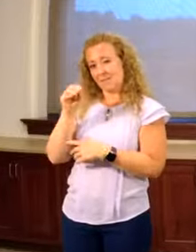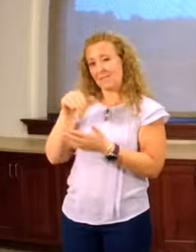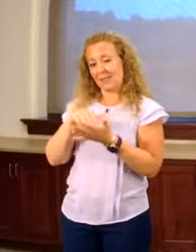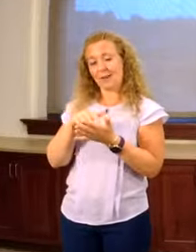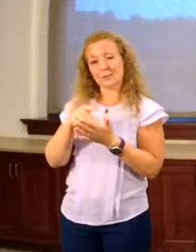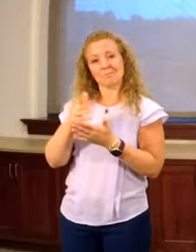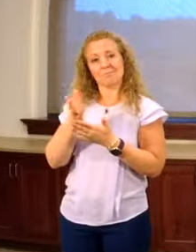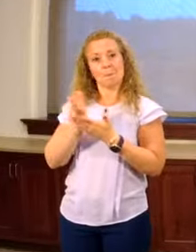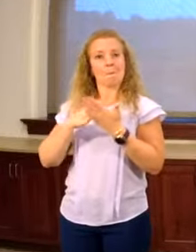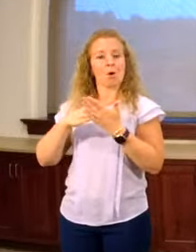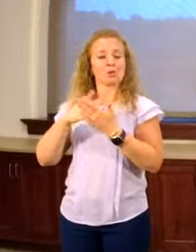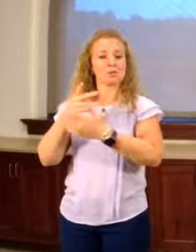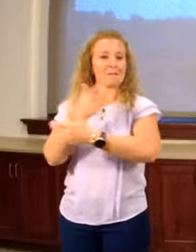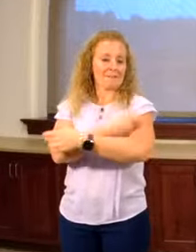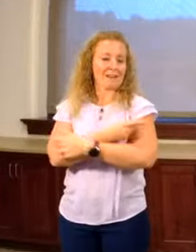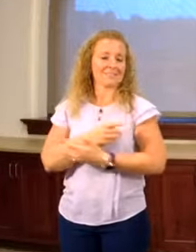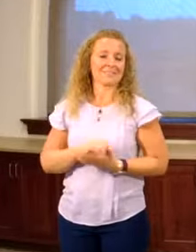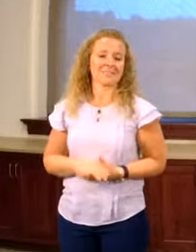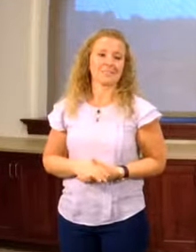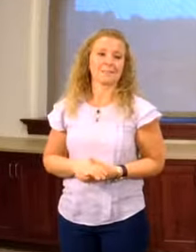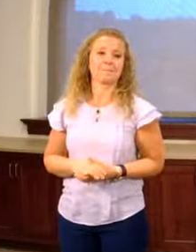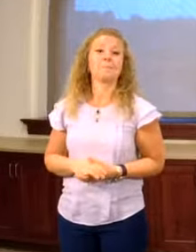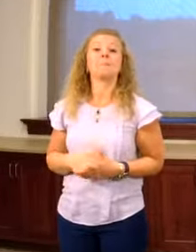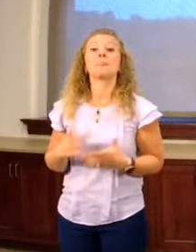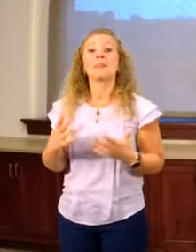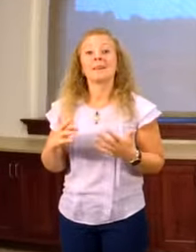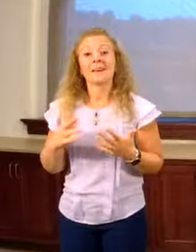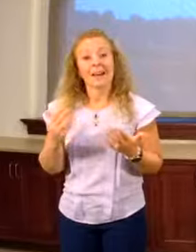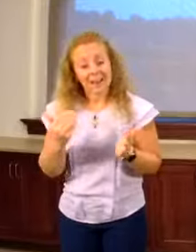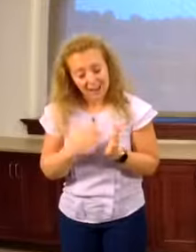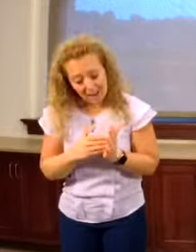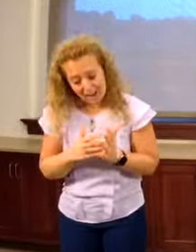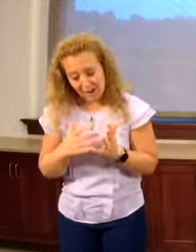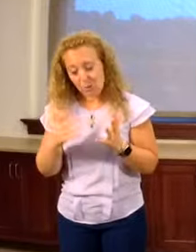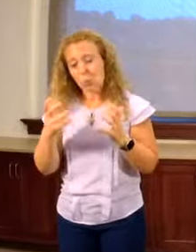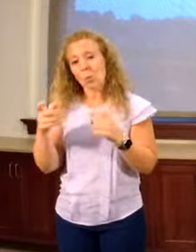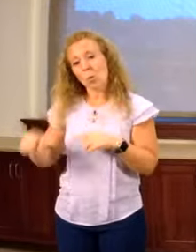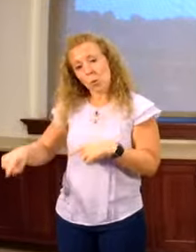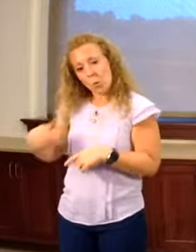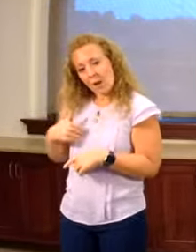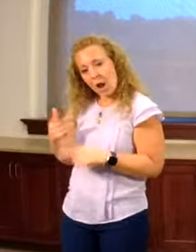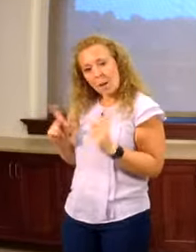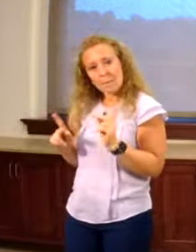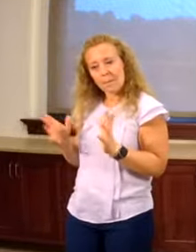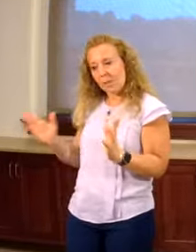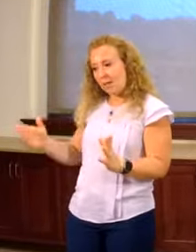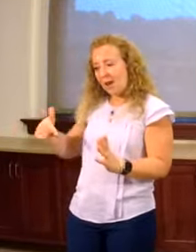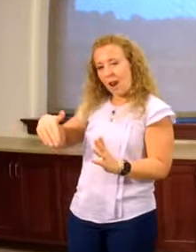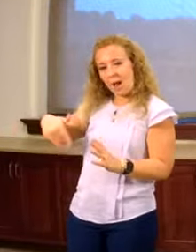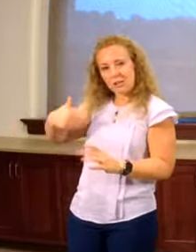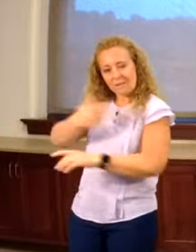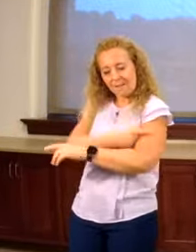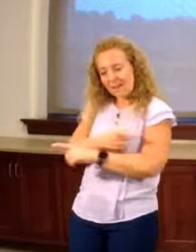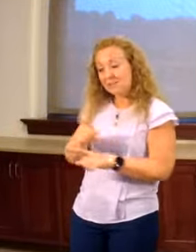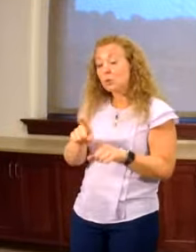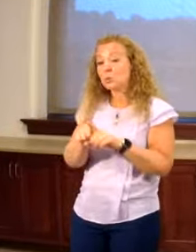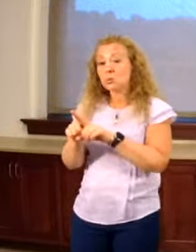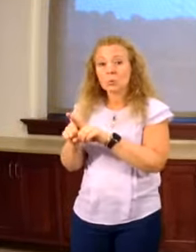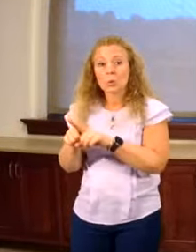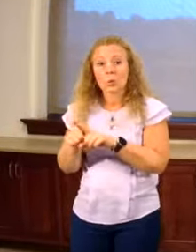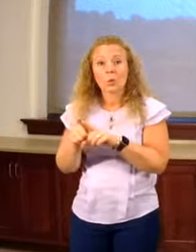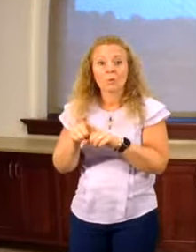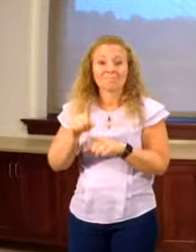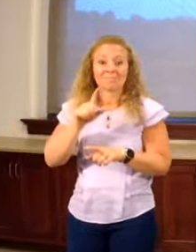been vaccinated here in the county. Again, we want to get those younger folks that haven't been vaccinated, and even the ones